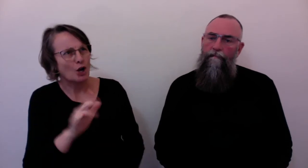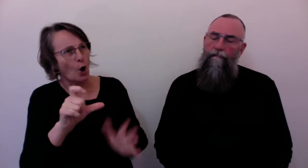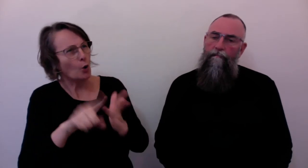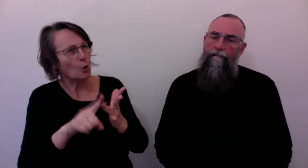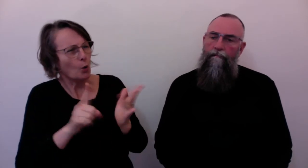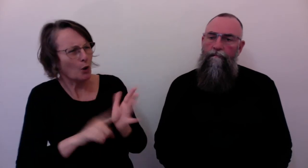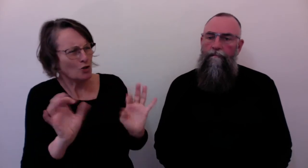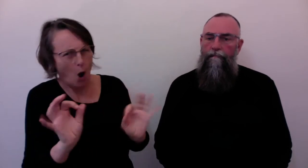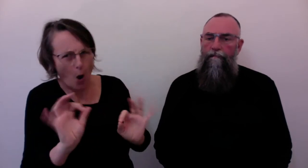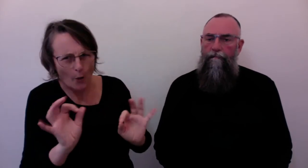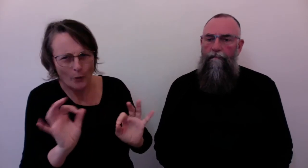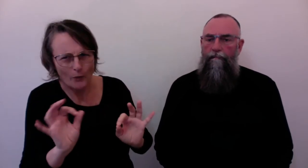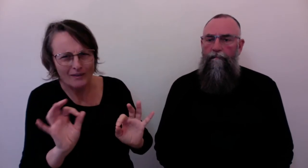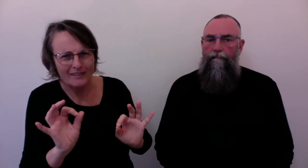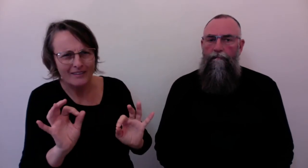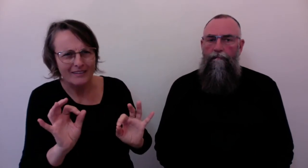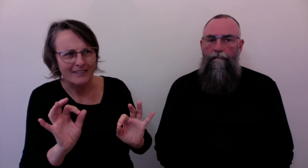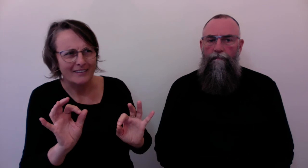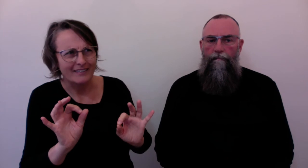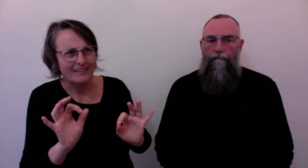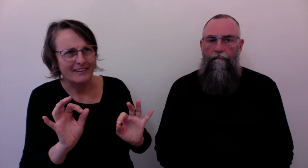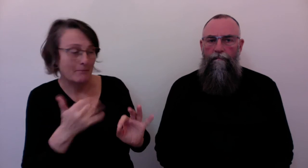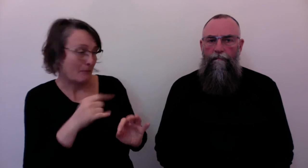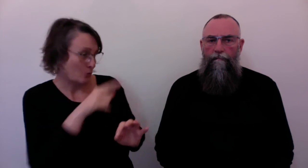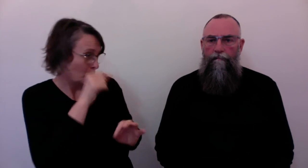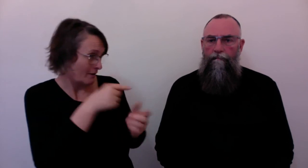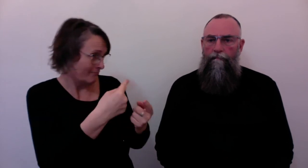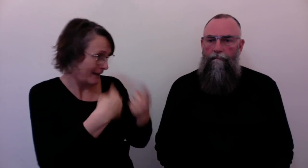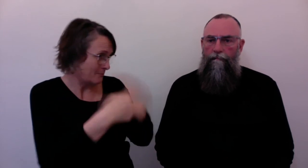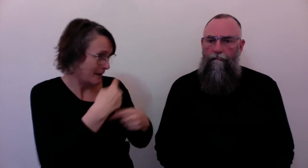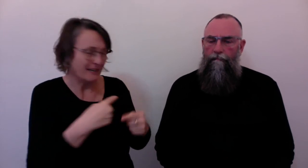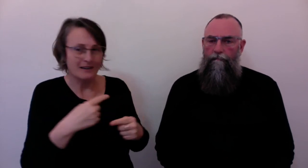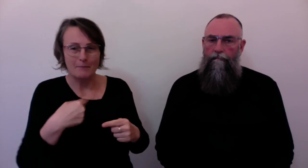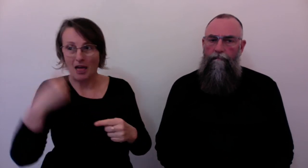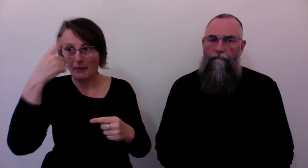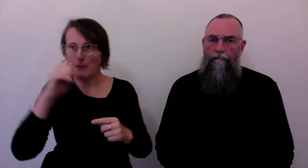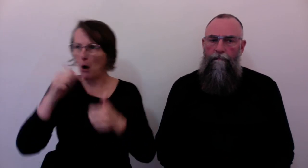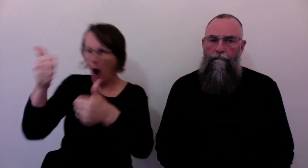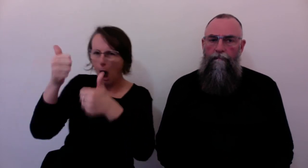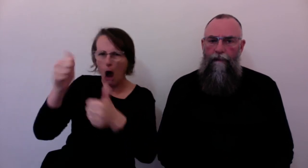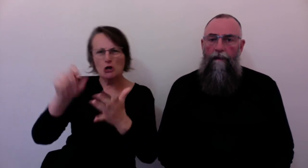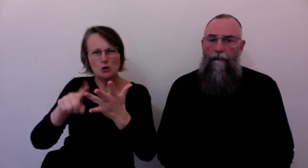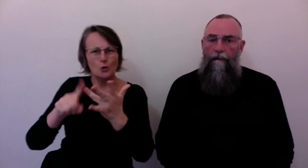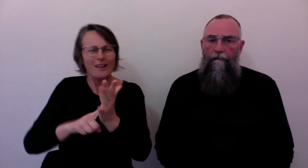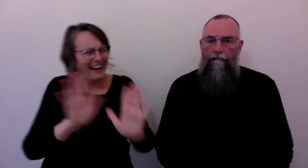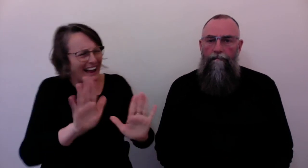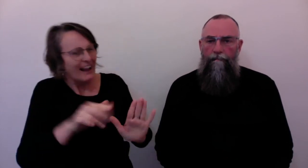it's a question I might not be able to answer because it is so broad. I wonder if it takes away from the fact that it's actually there for